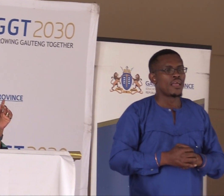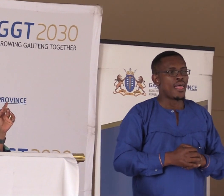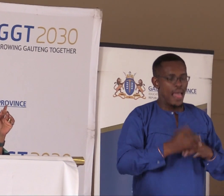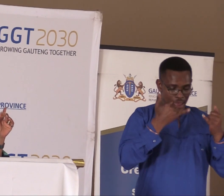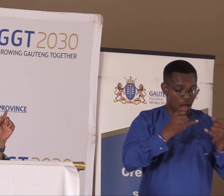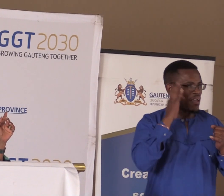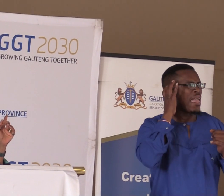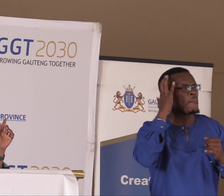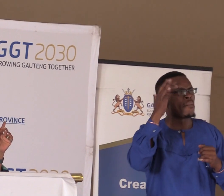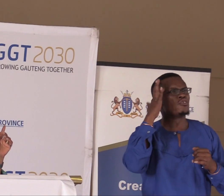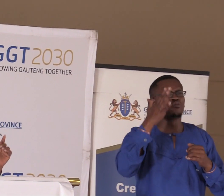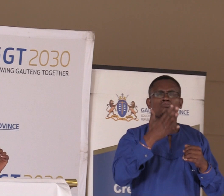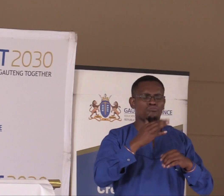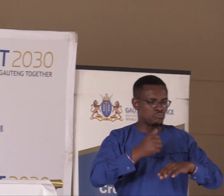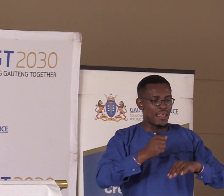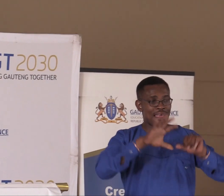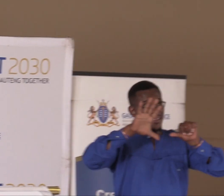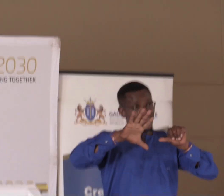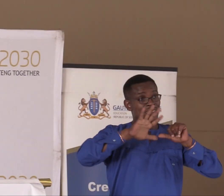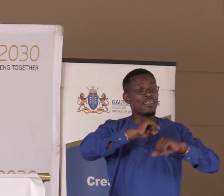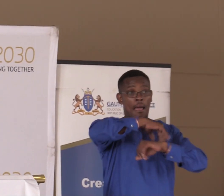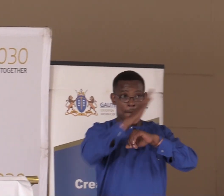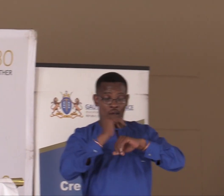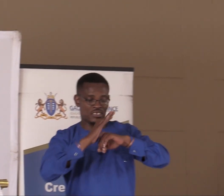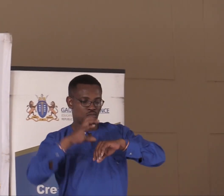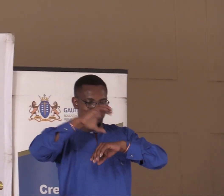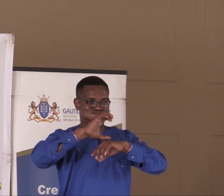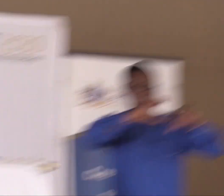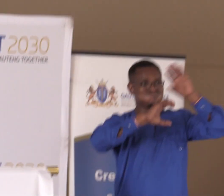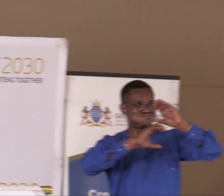imagine 6 Table Mountains on top of each other. And of course,